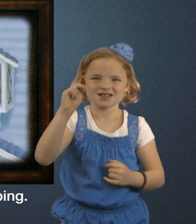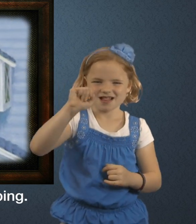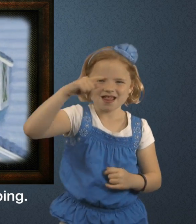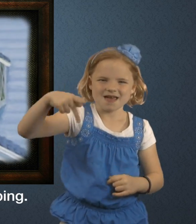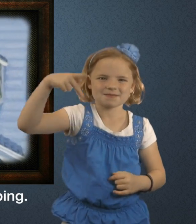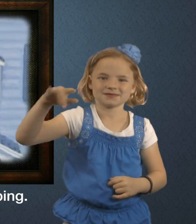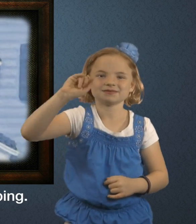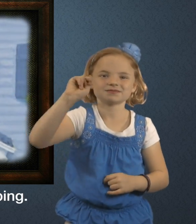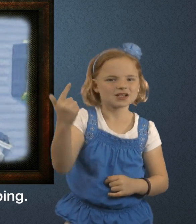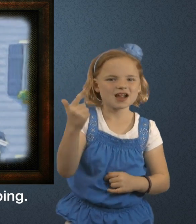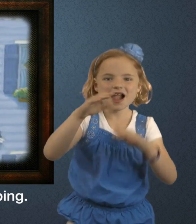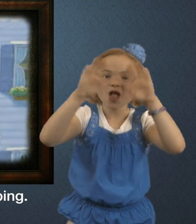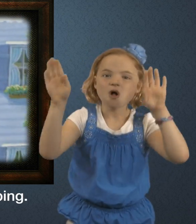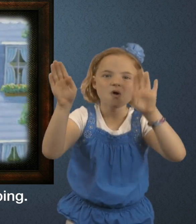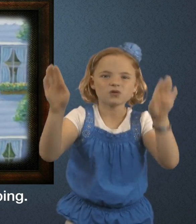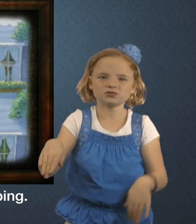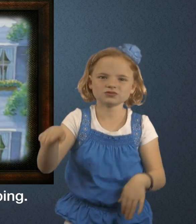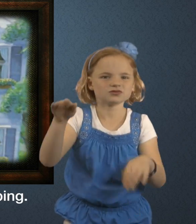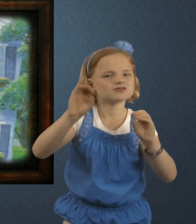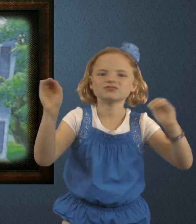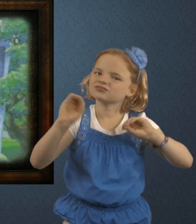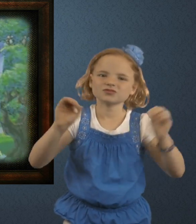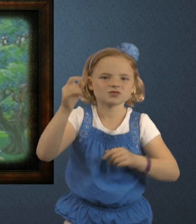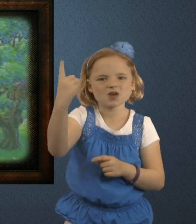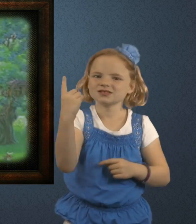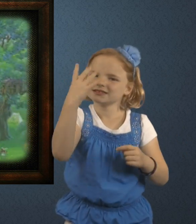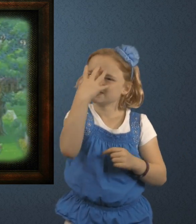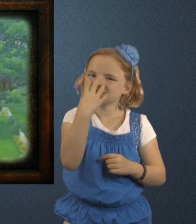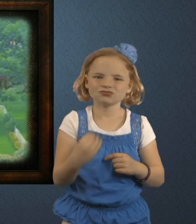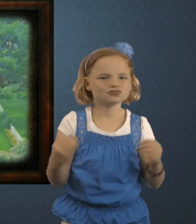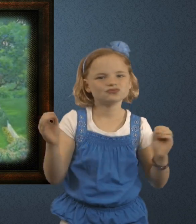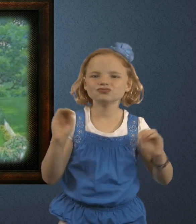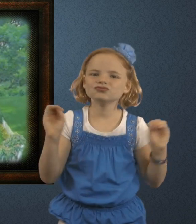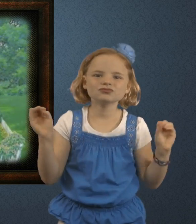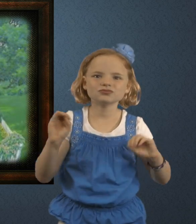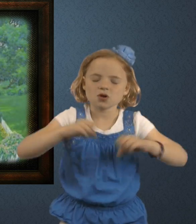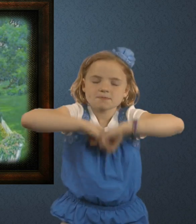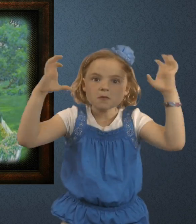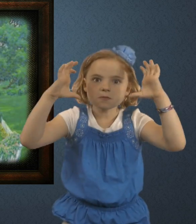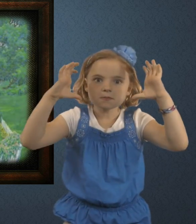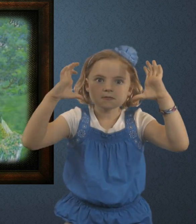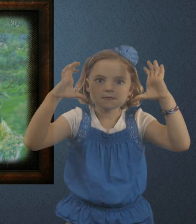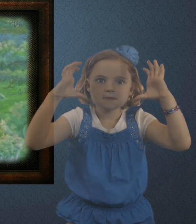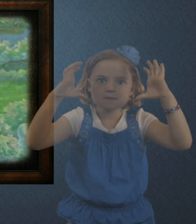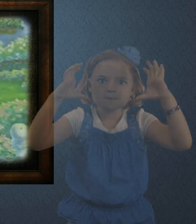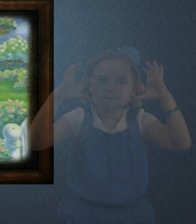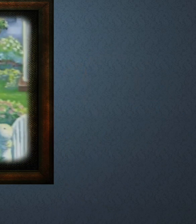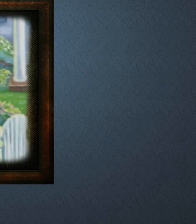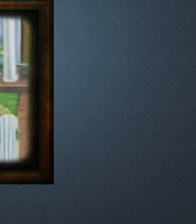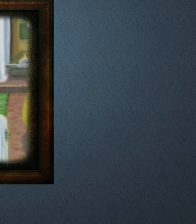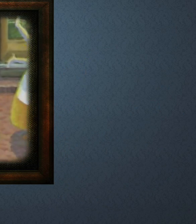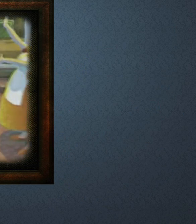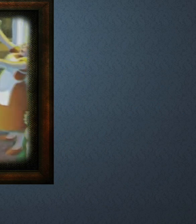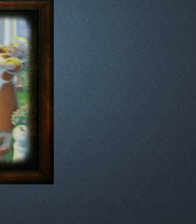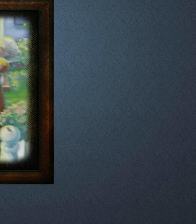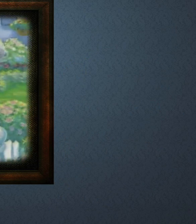is sleeping. better talking. Glad to handsome, handsome